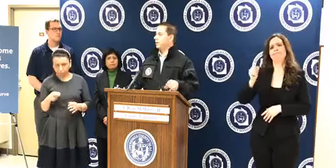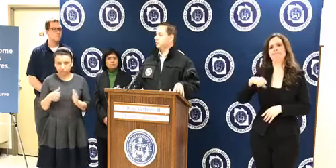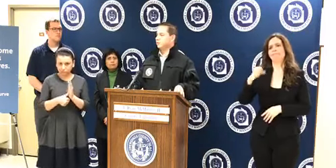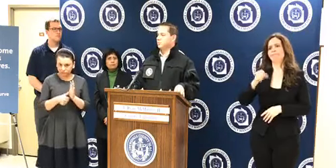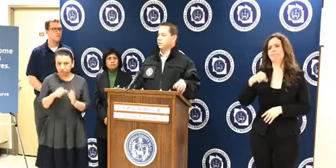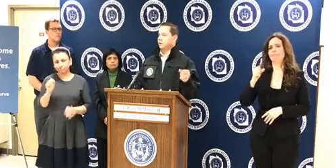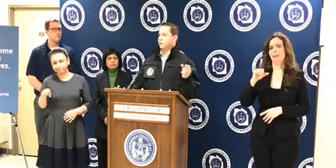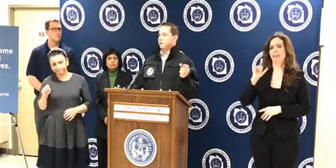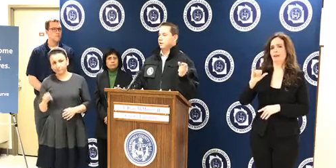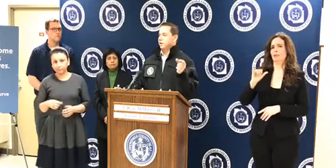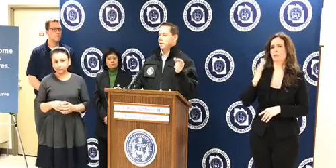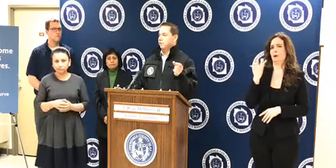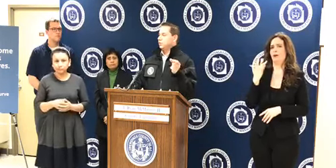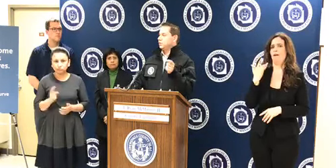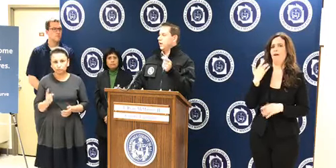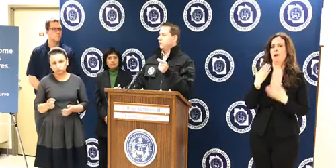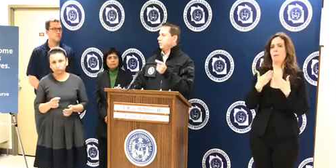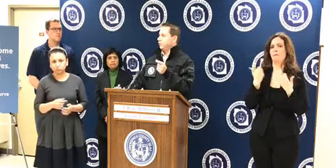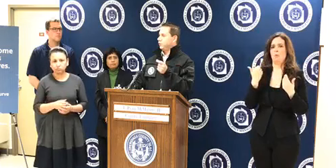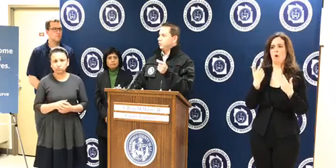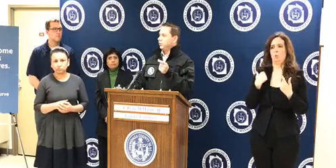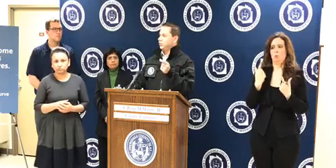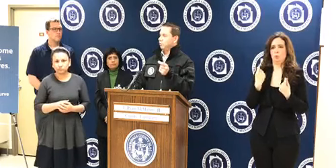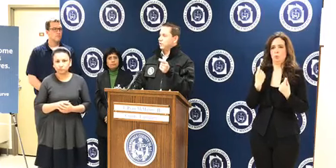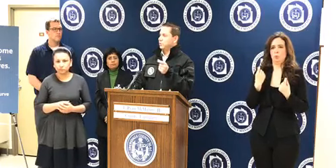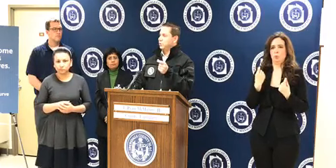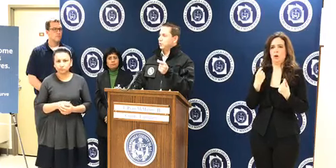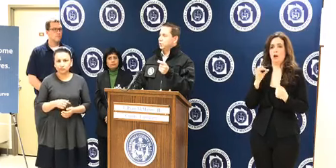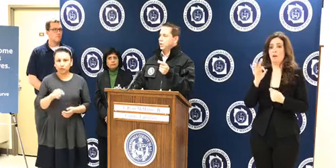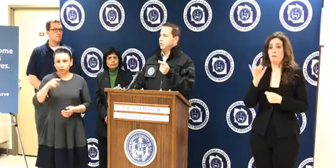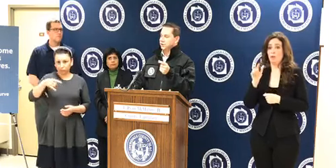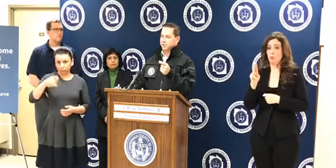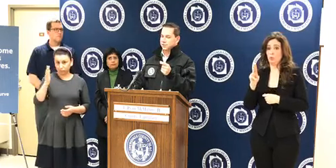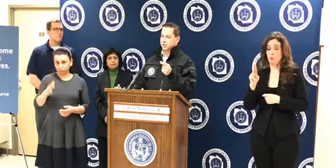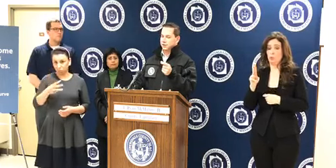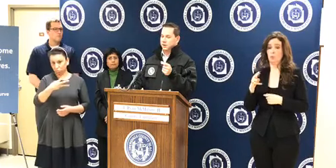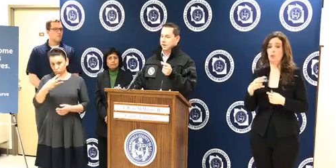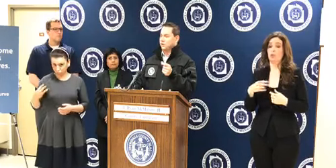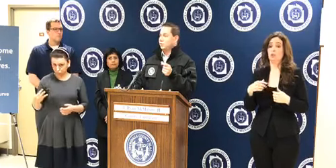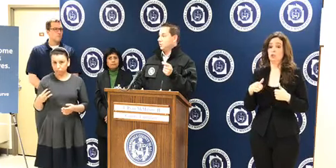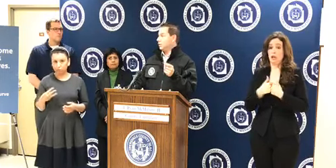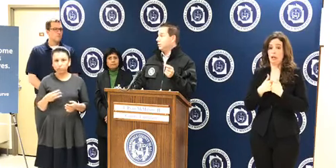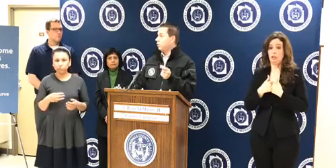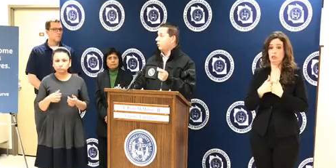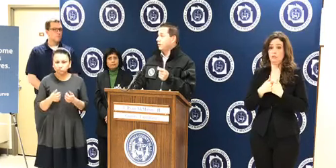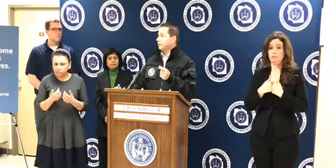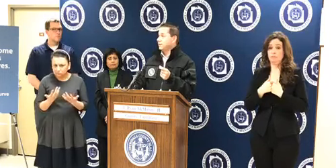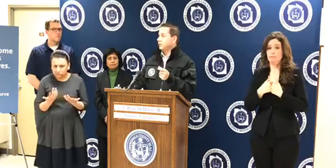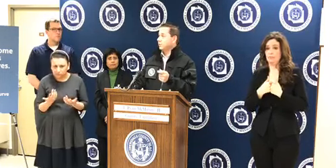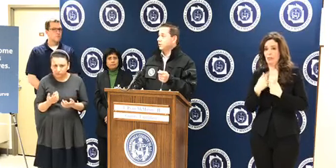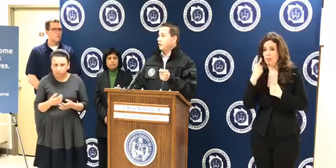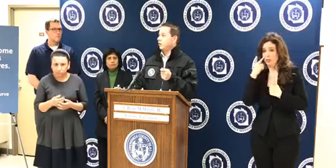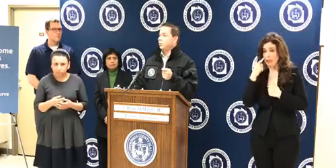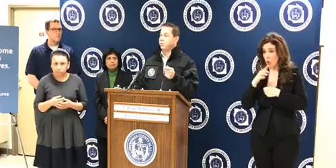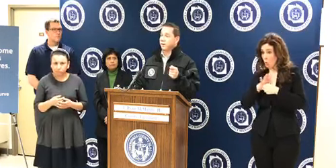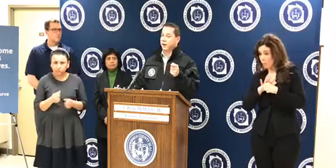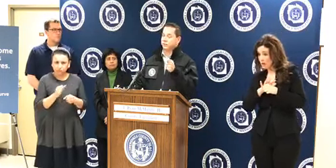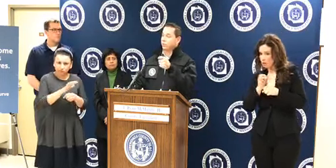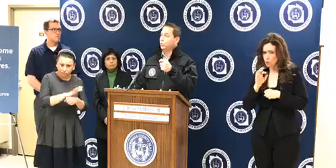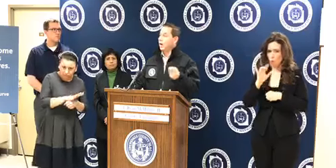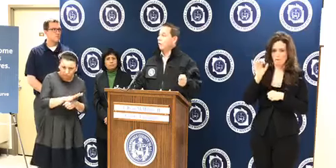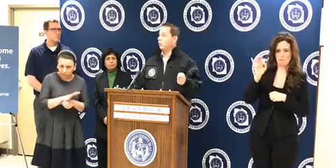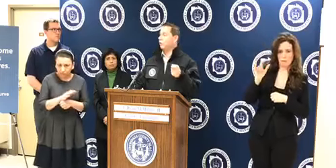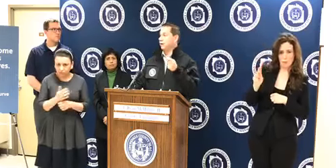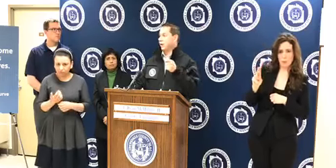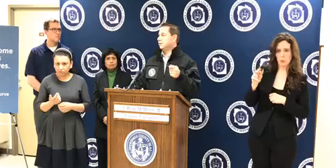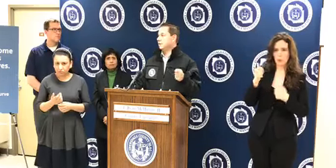had cases, is because if you just have the flu and you have respiratory challenges and you think you have COVID-19, even though you don't, they have to